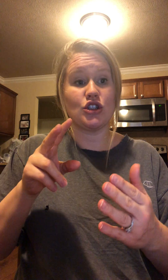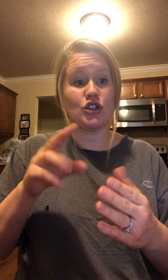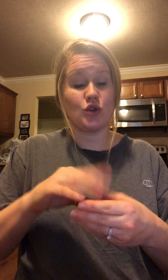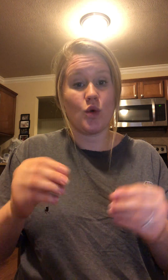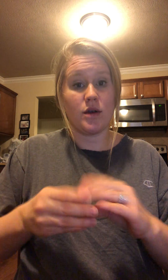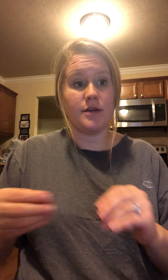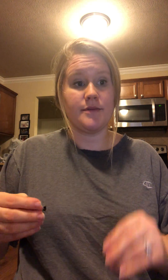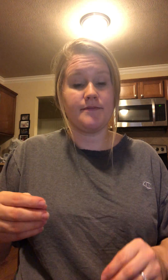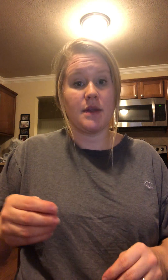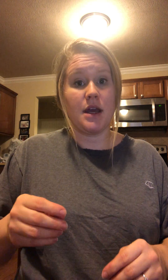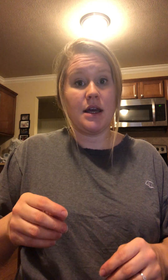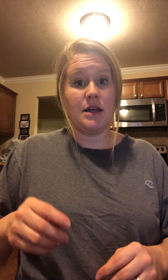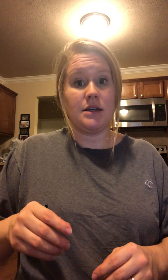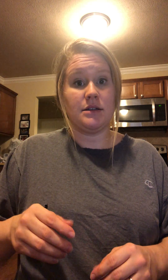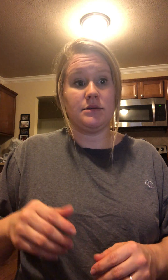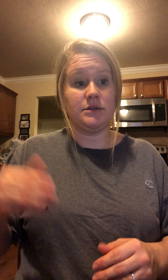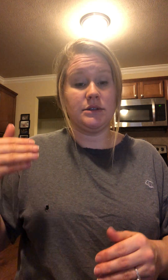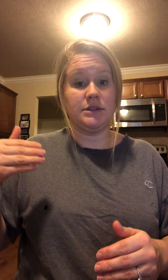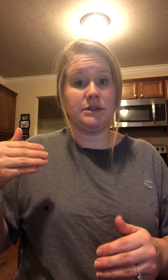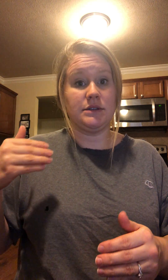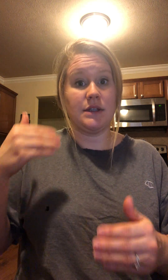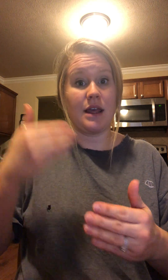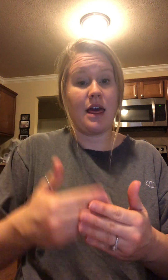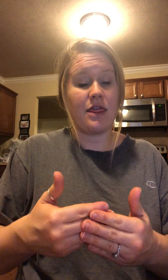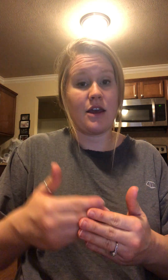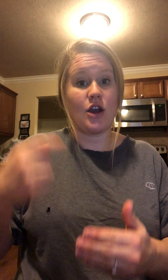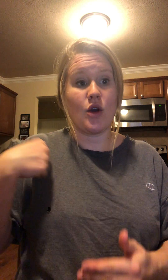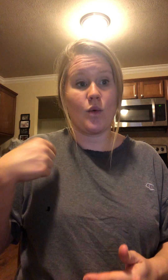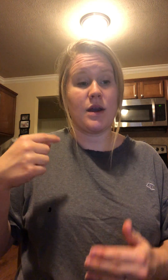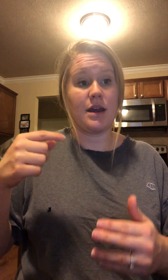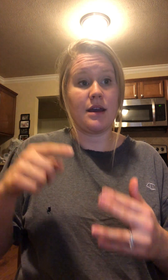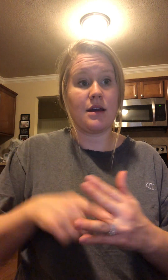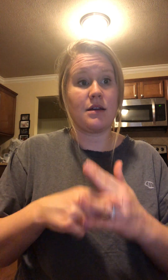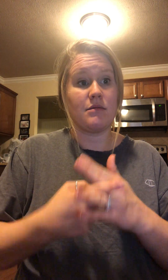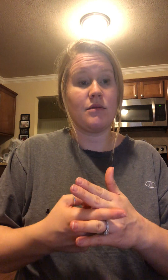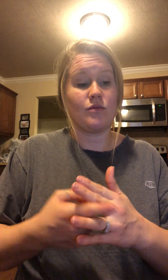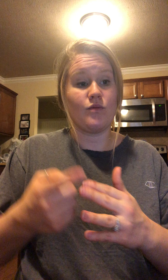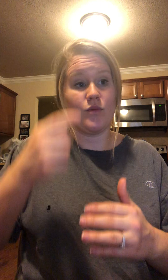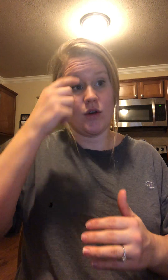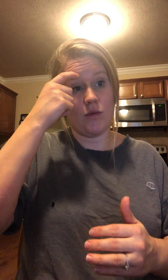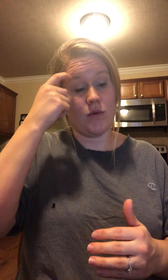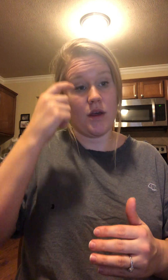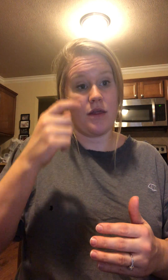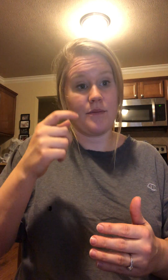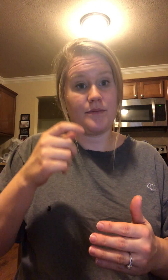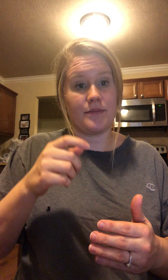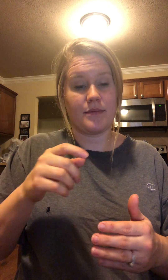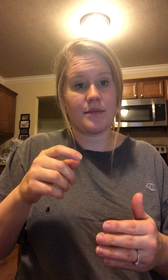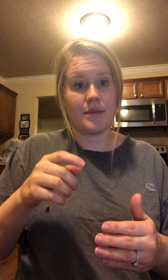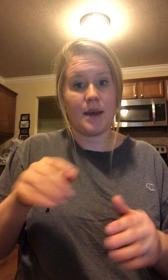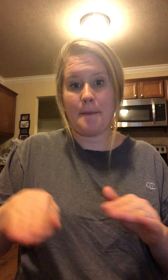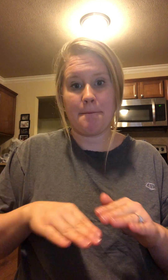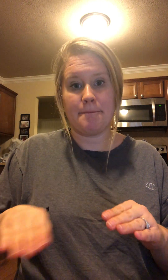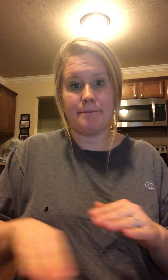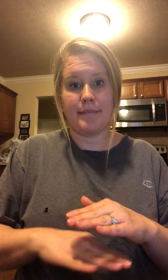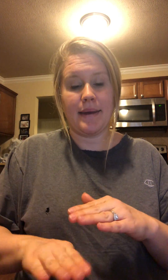by drawing basic pictures and using scribble writing. From there, they start developing